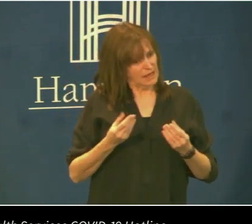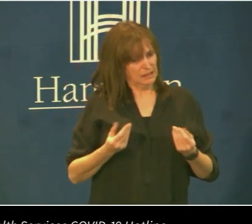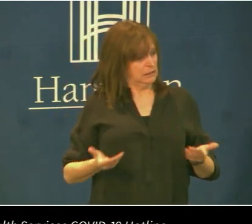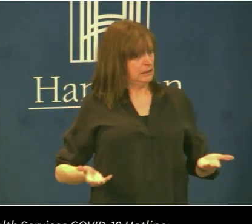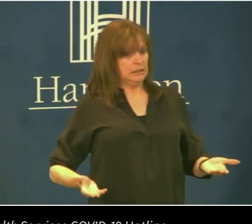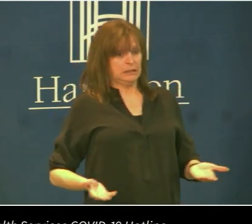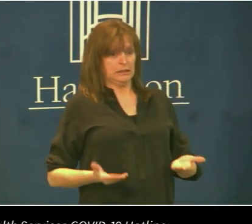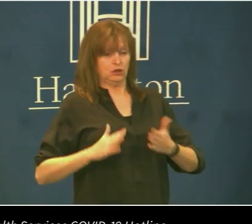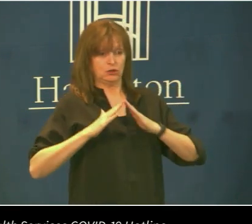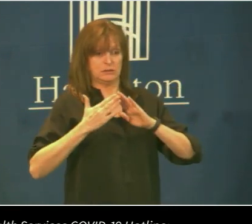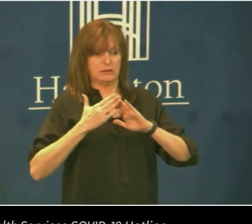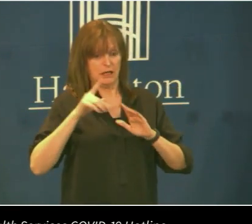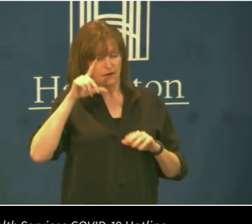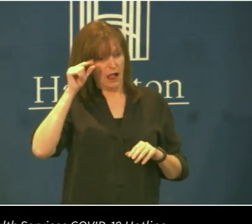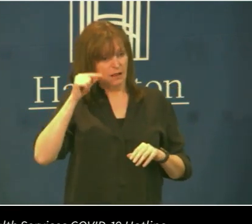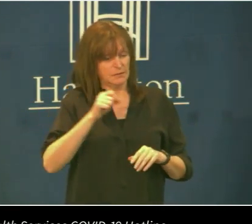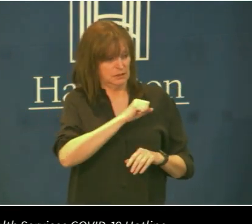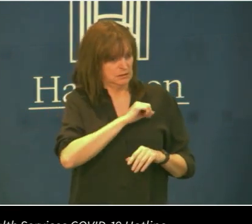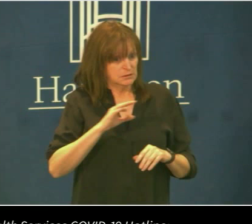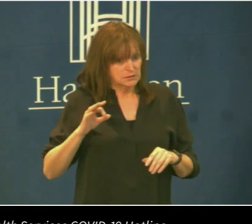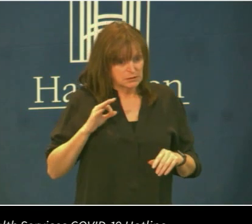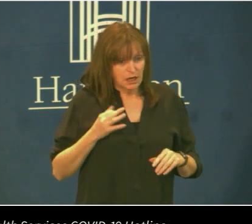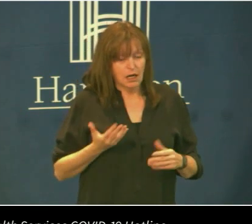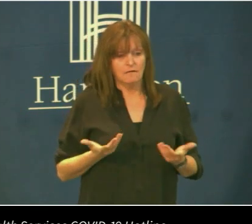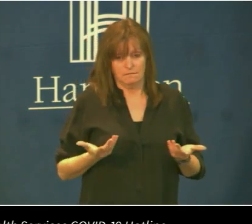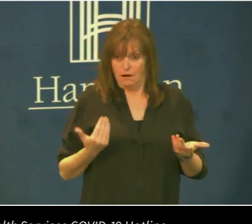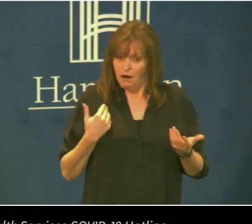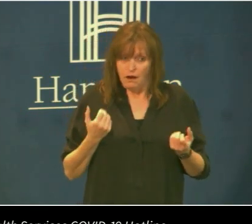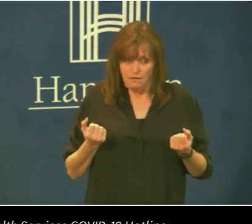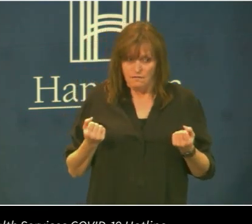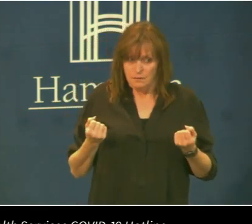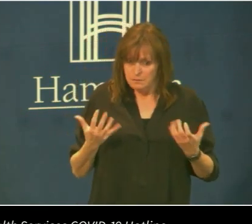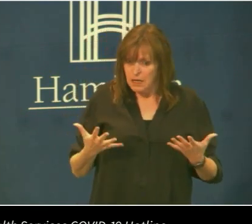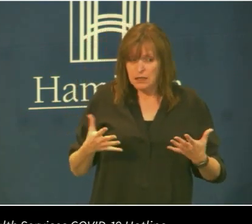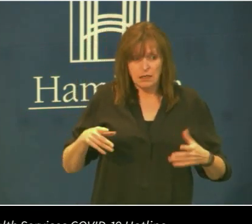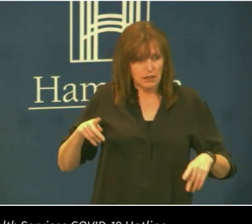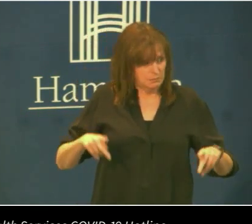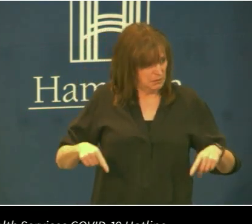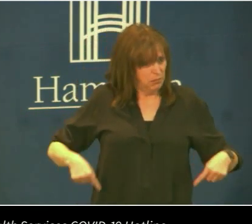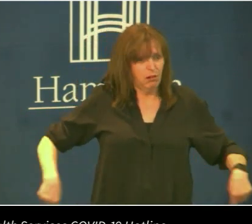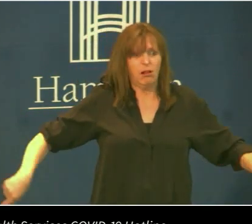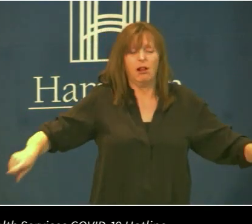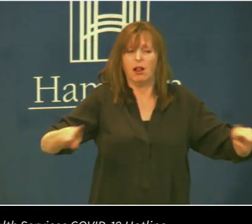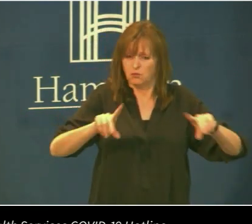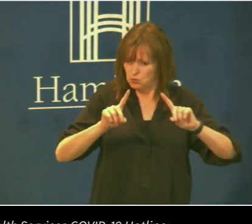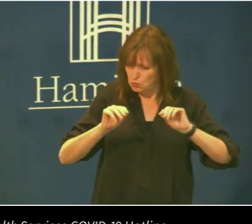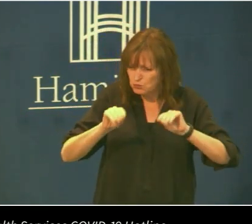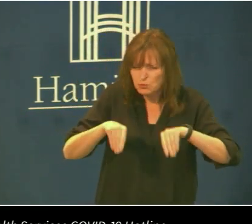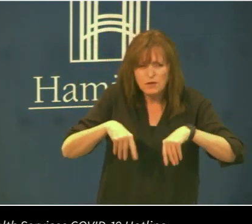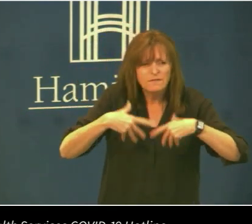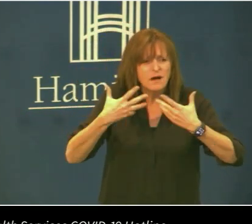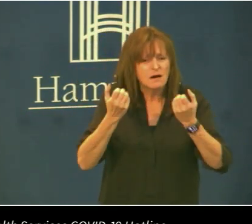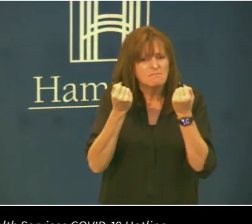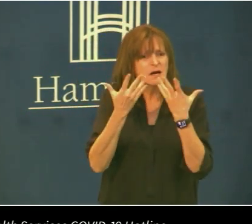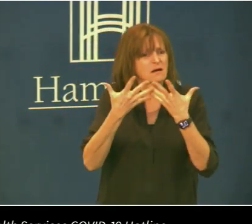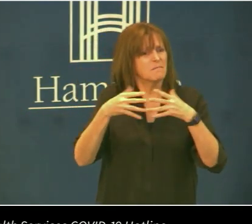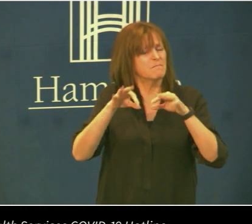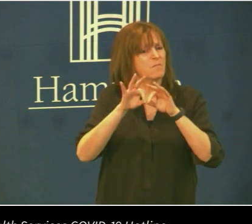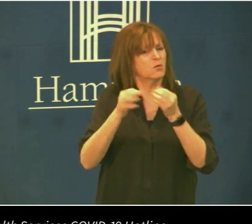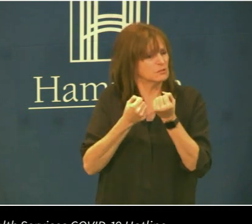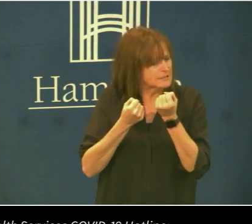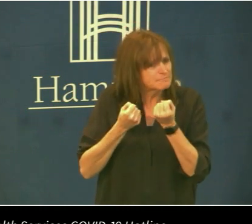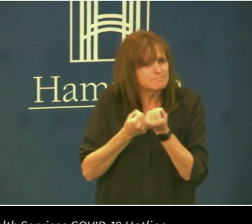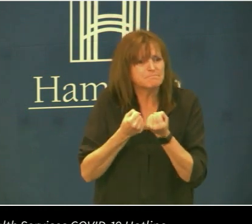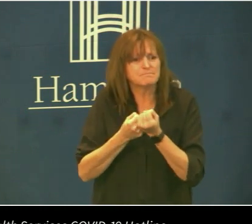essential or critical services for this community to keep going. And I want to say that I really appreciate all the offers that are coming in, how they